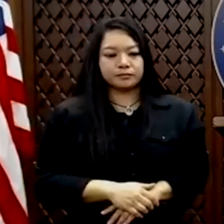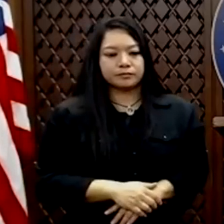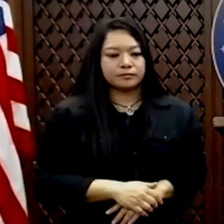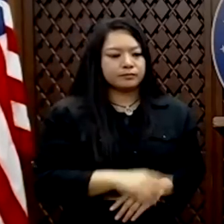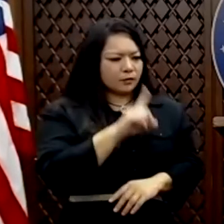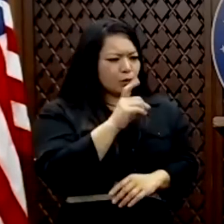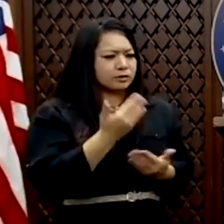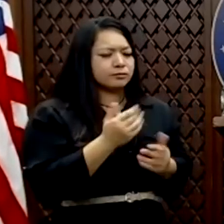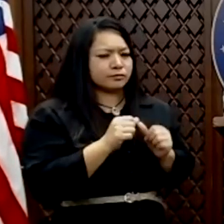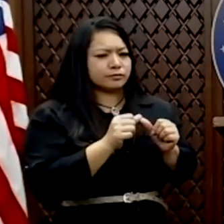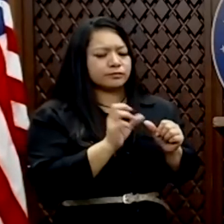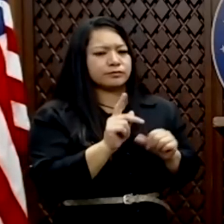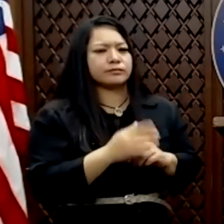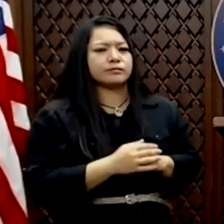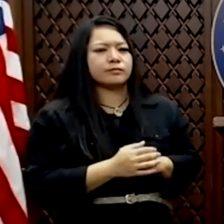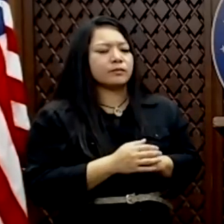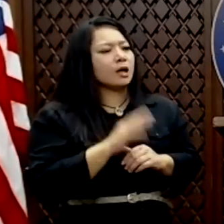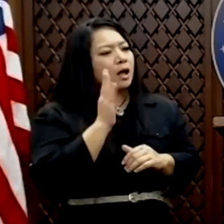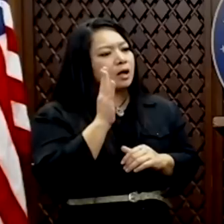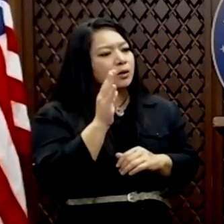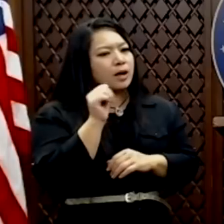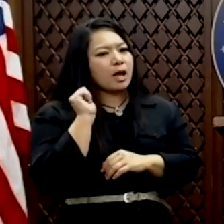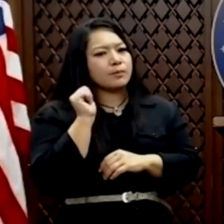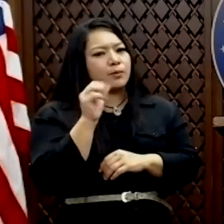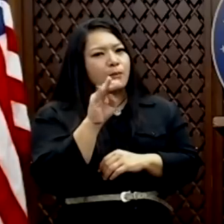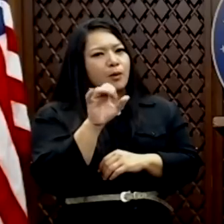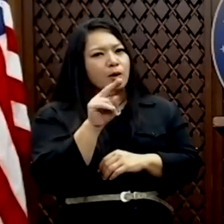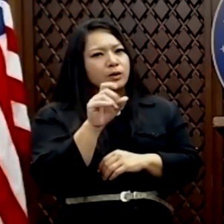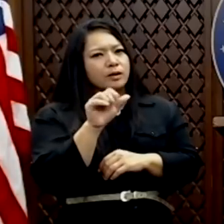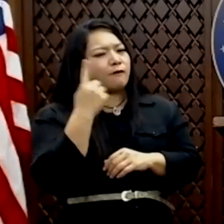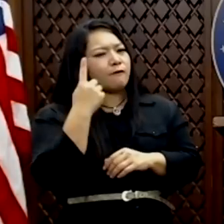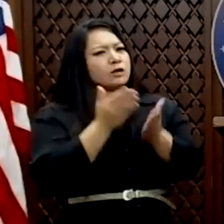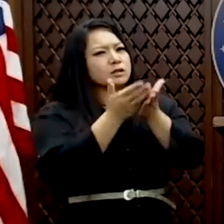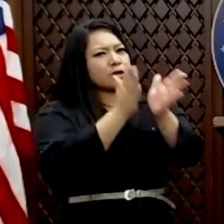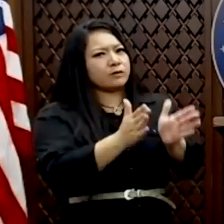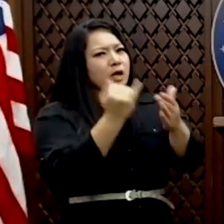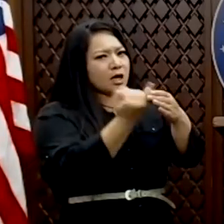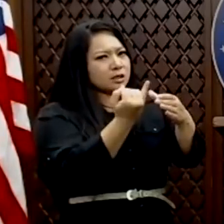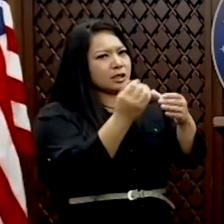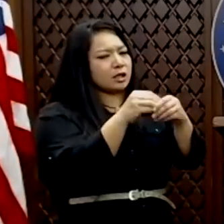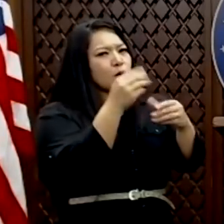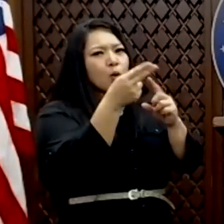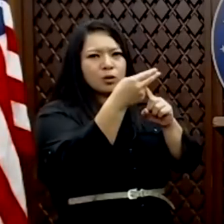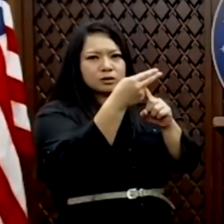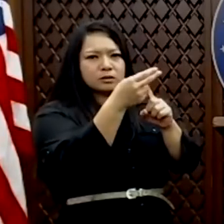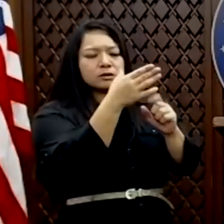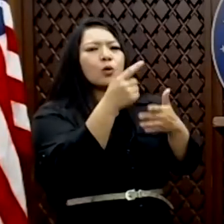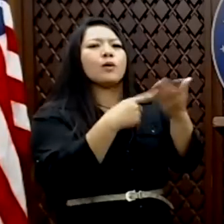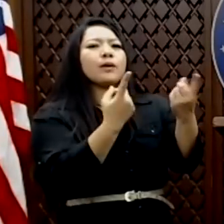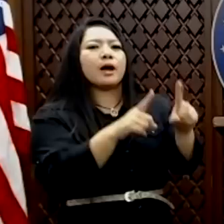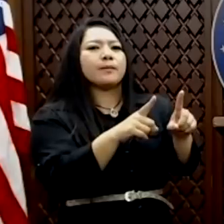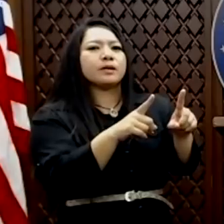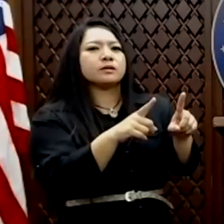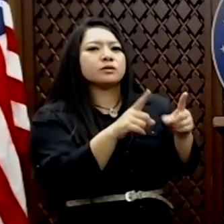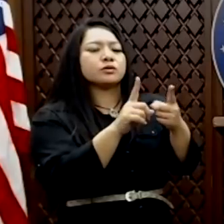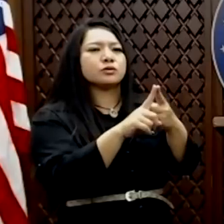Go ahead, please. Hello, Admiral. For the sailors that are in quarantine in the hotels, what would happen to them if they